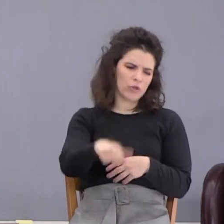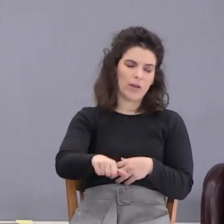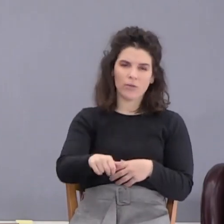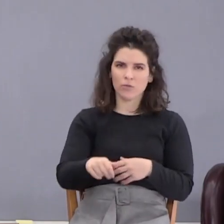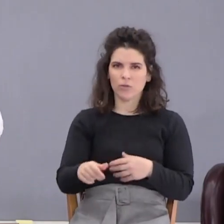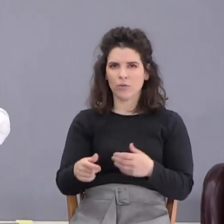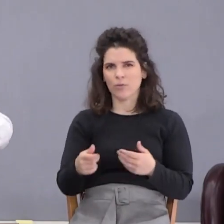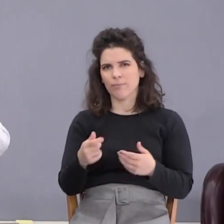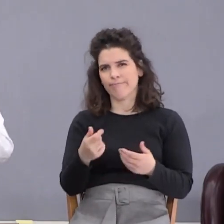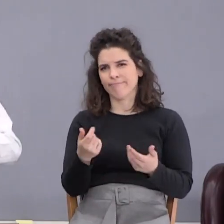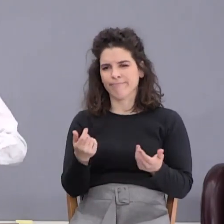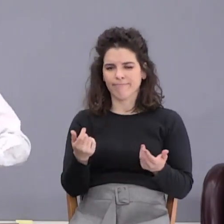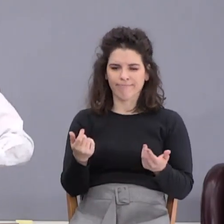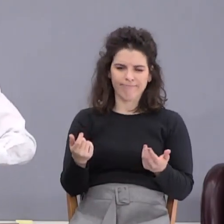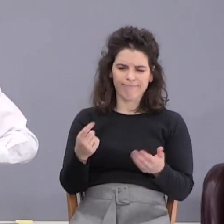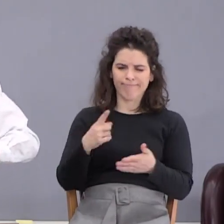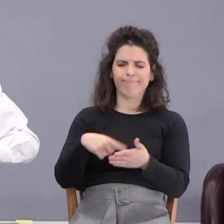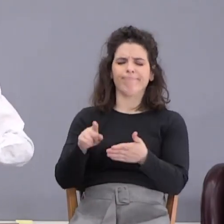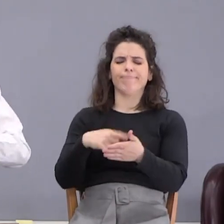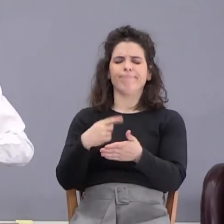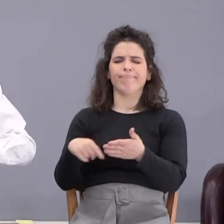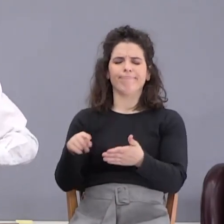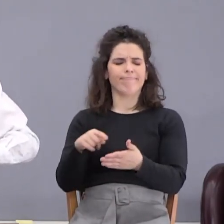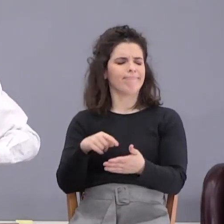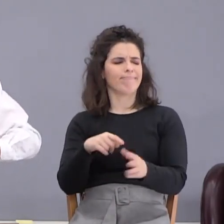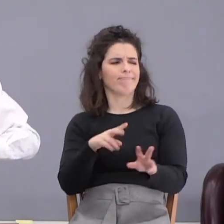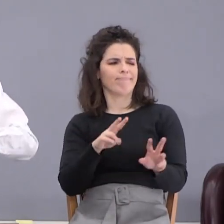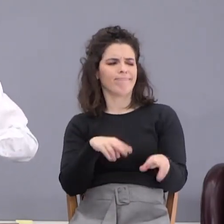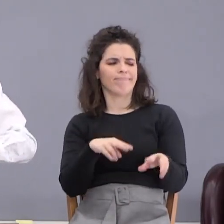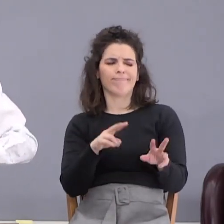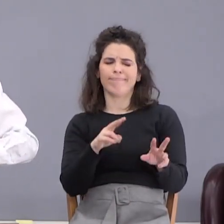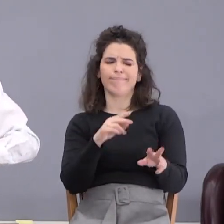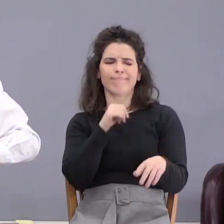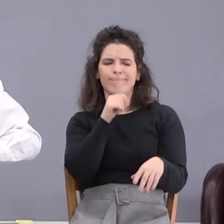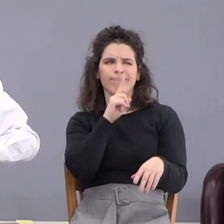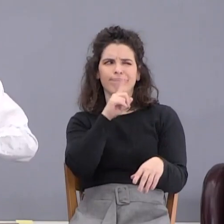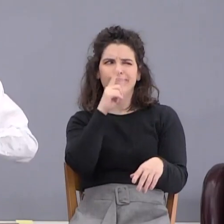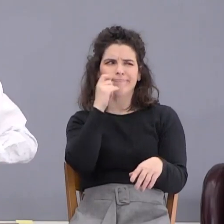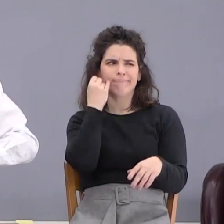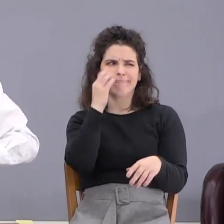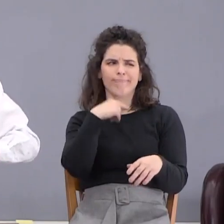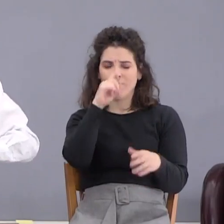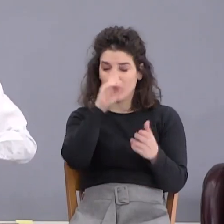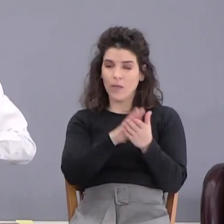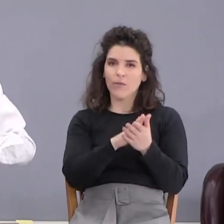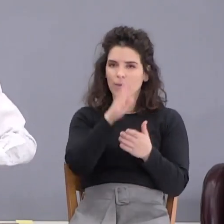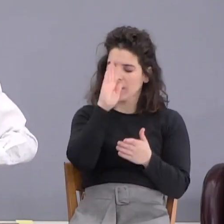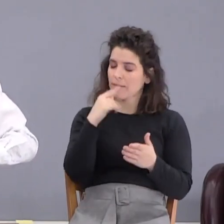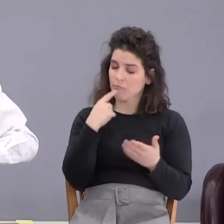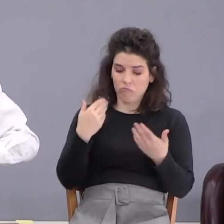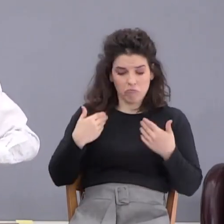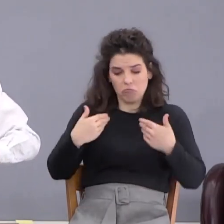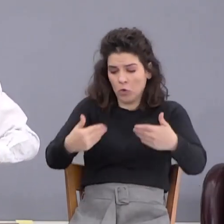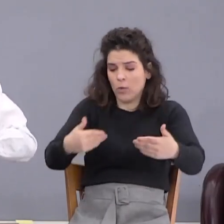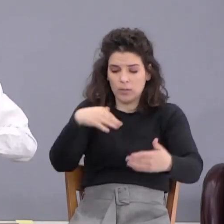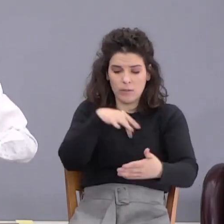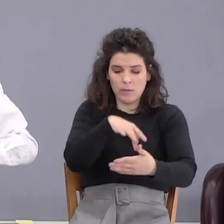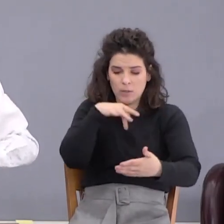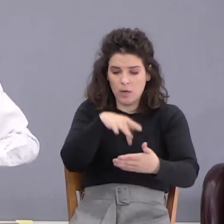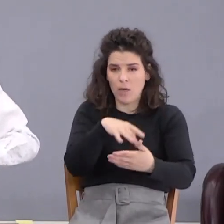rejecter, you objector. Just study agriculture, and